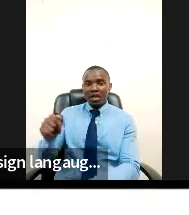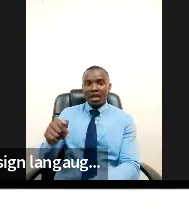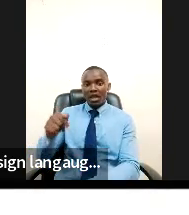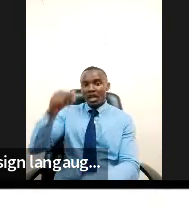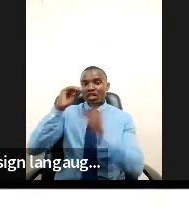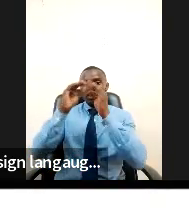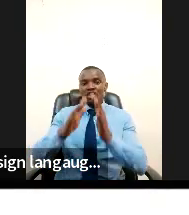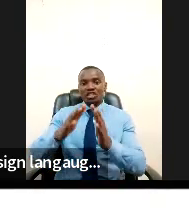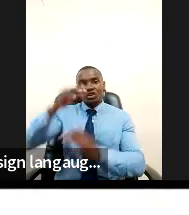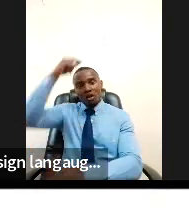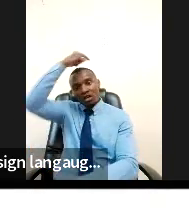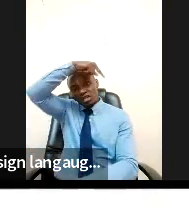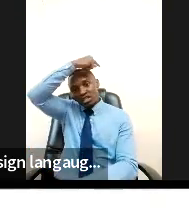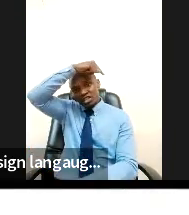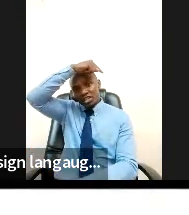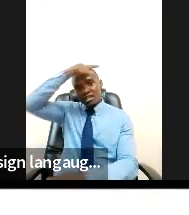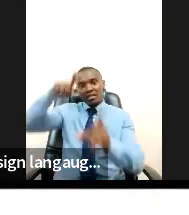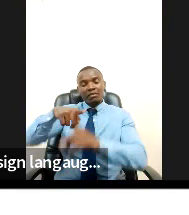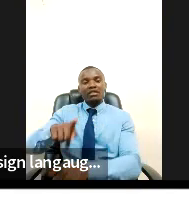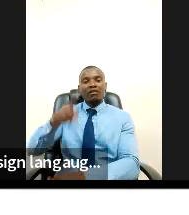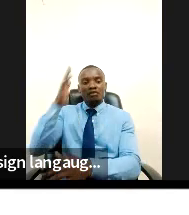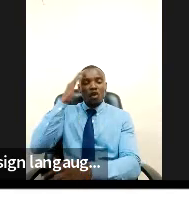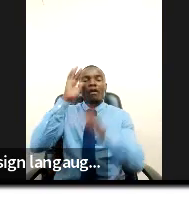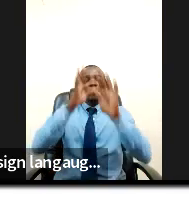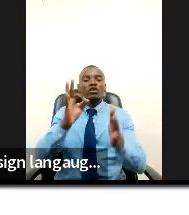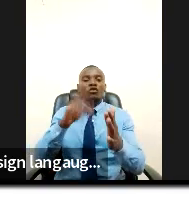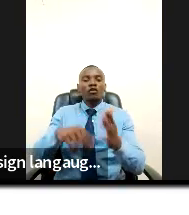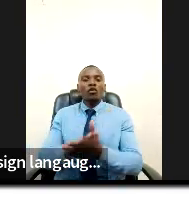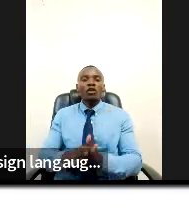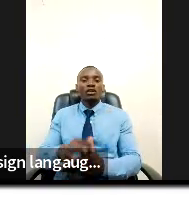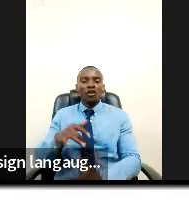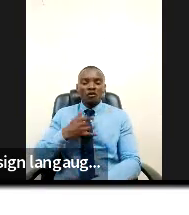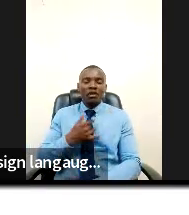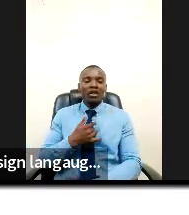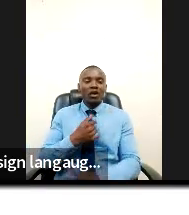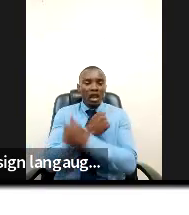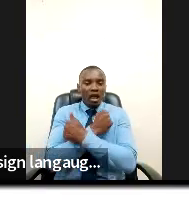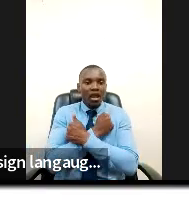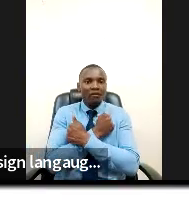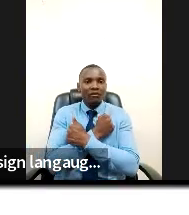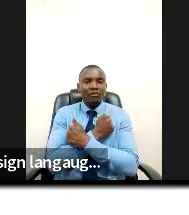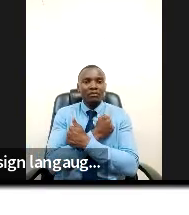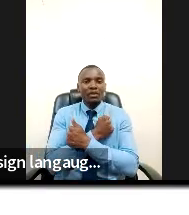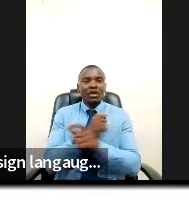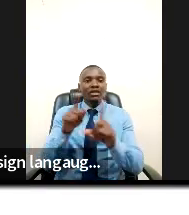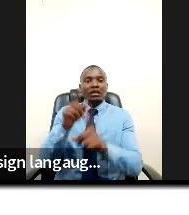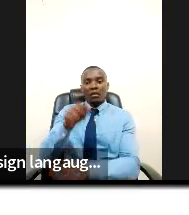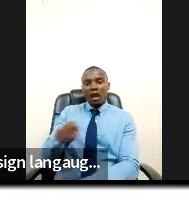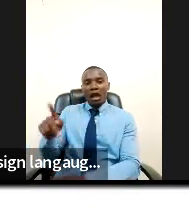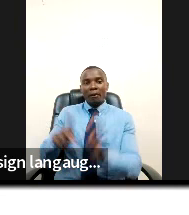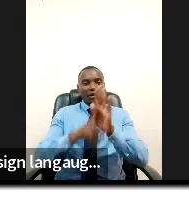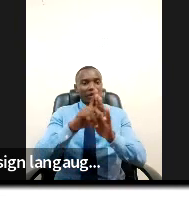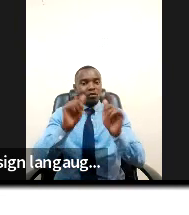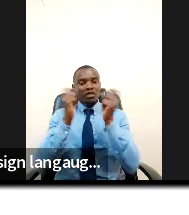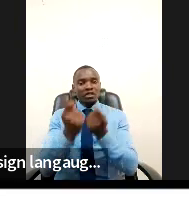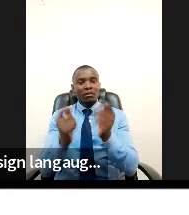teaching degree. She knows the importance of empathy and compassion. Our app development team built the